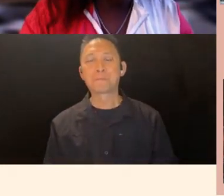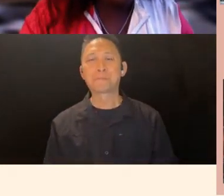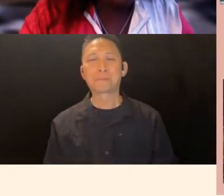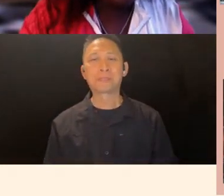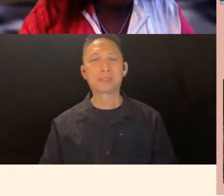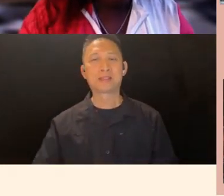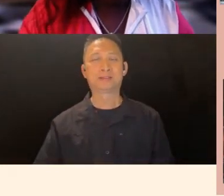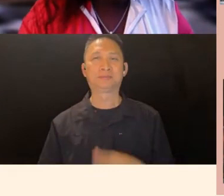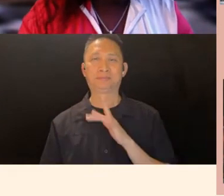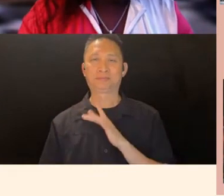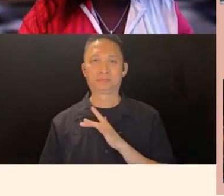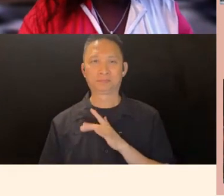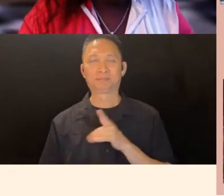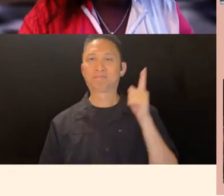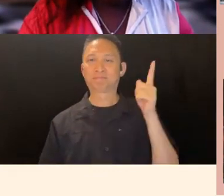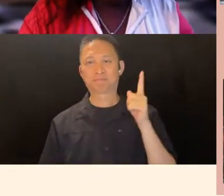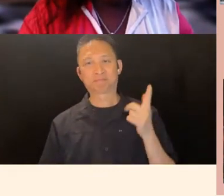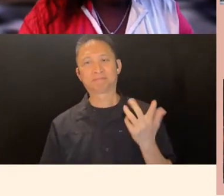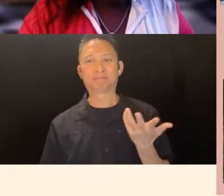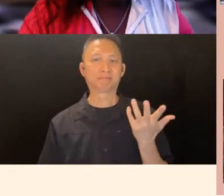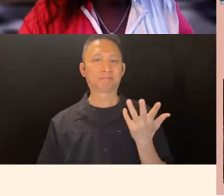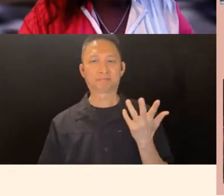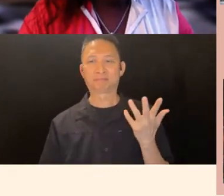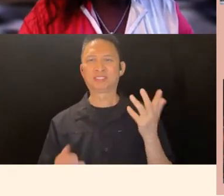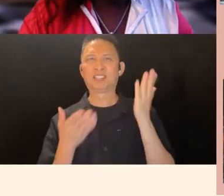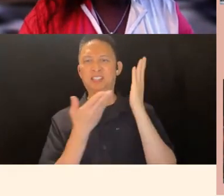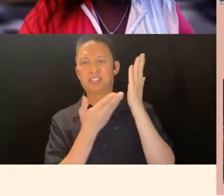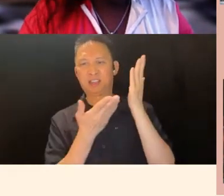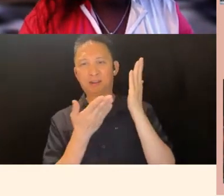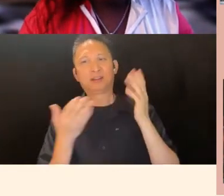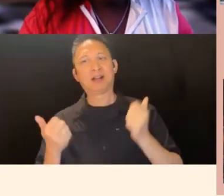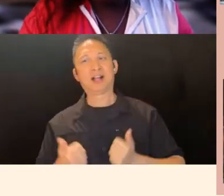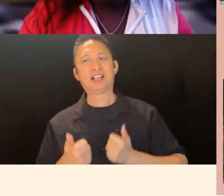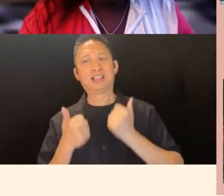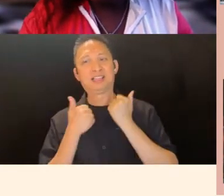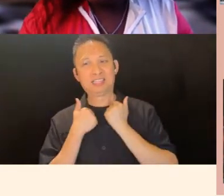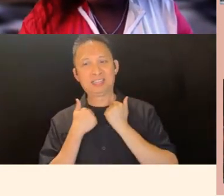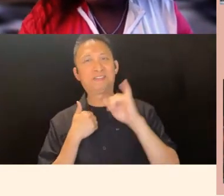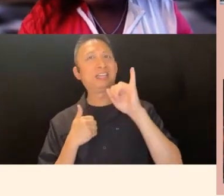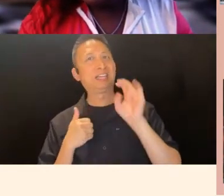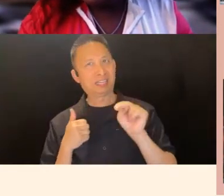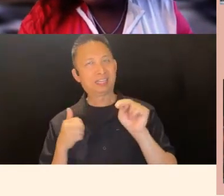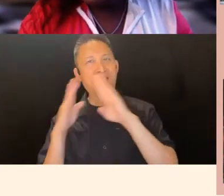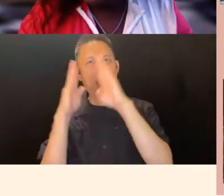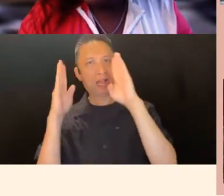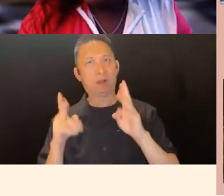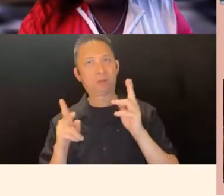a live on housing manager that runs that house.